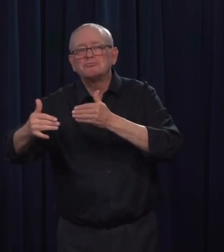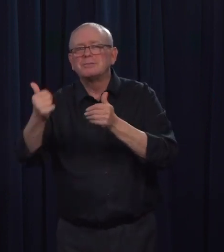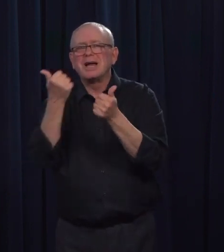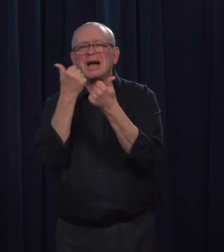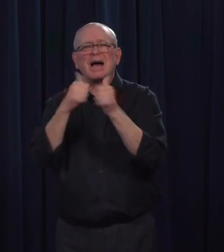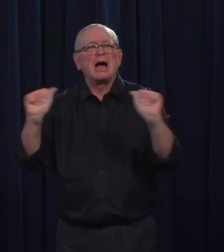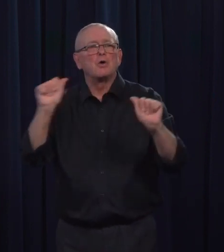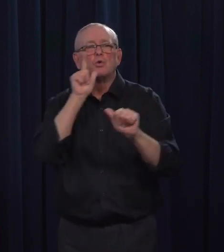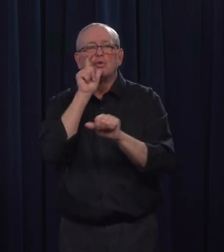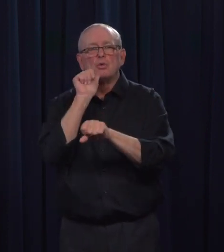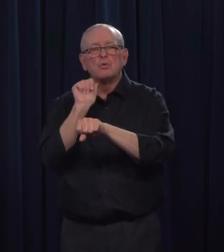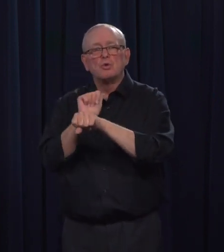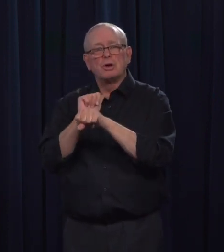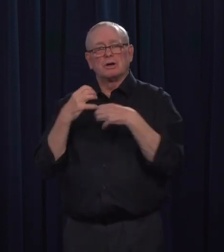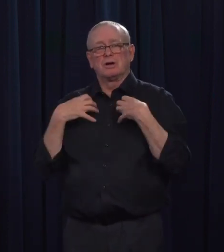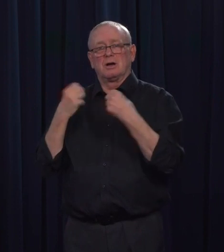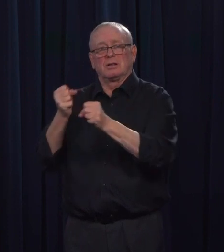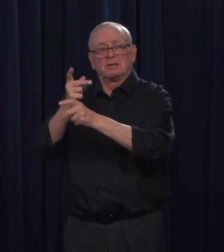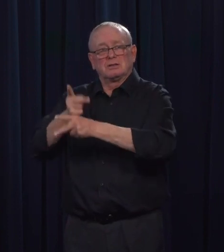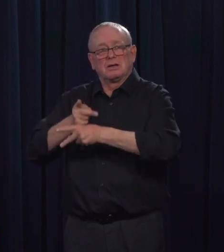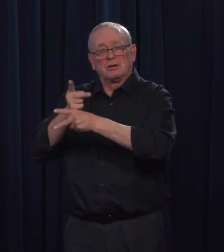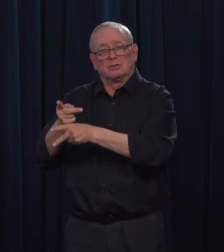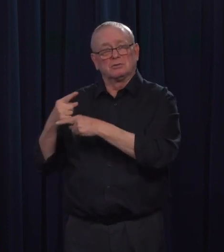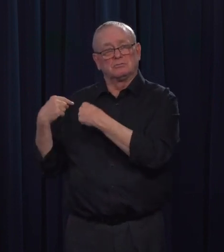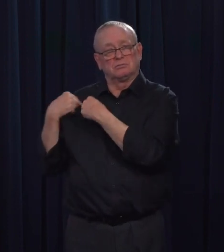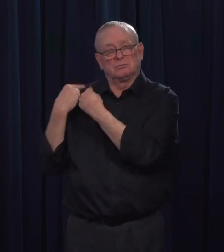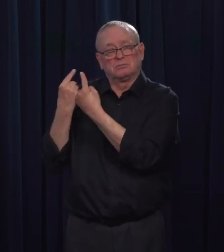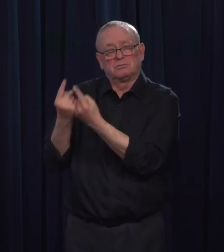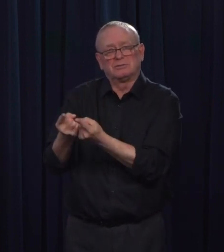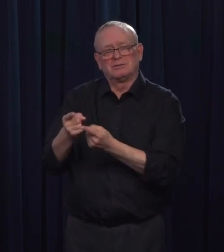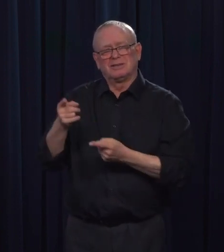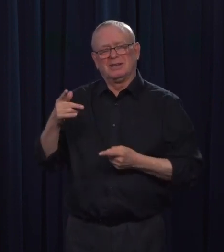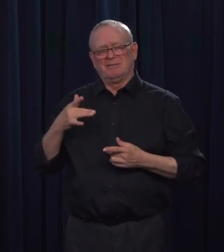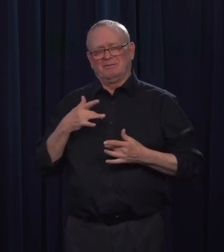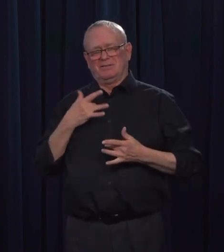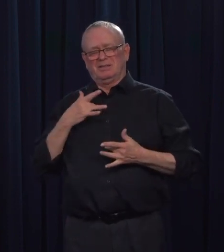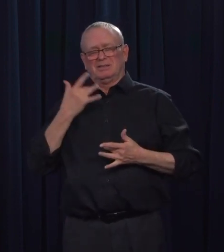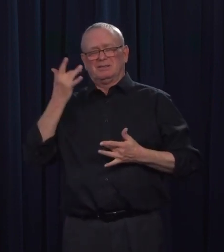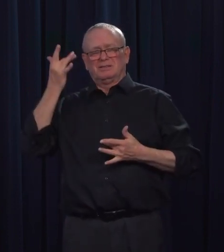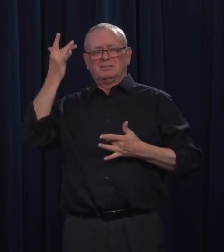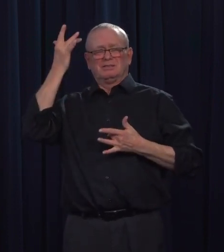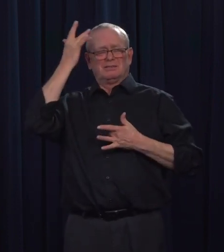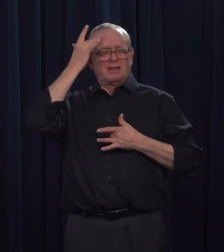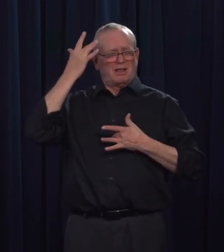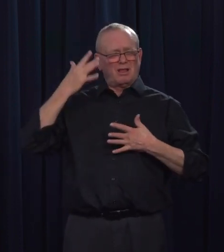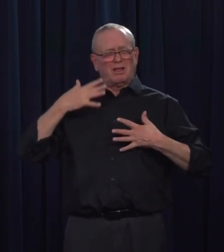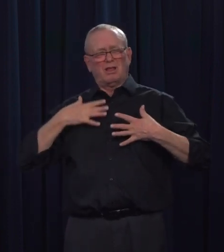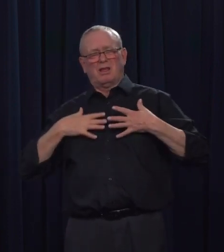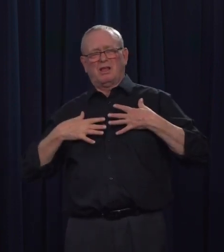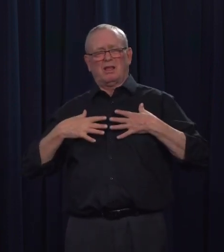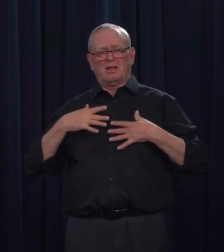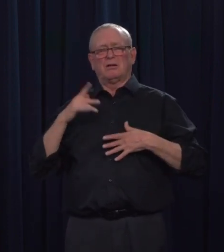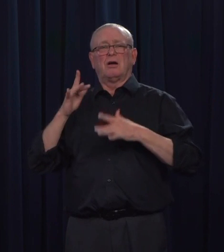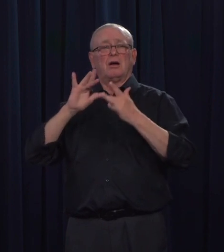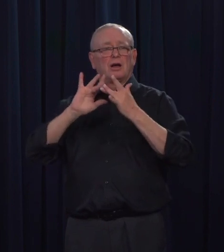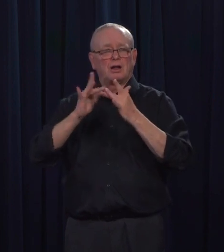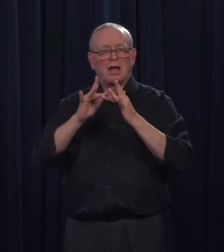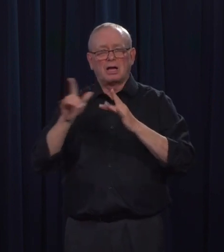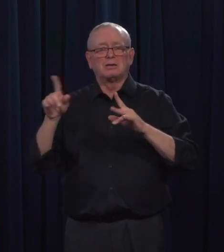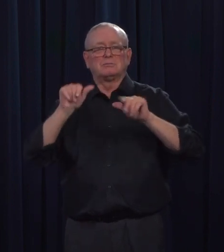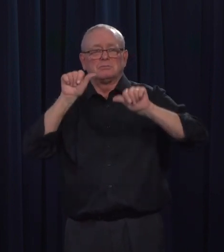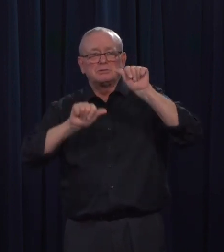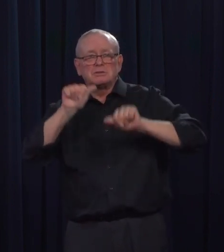they were to experience those symptoms, they would go to that online assessment tool and go through that process to arrange for themselves to be